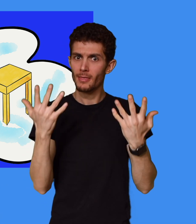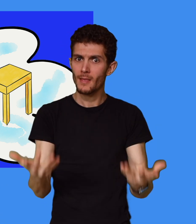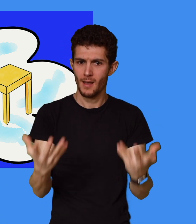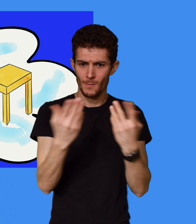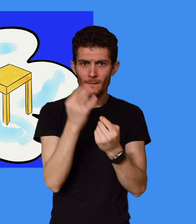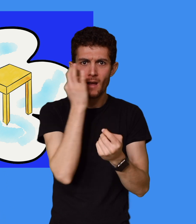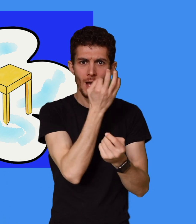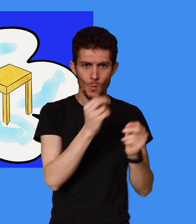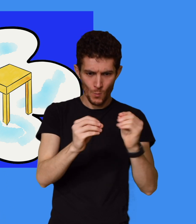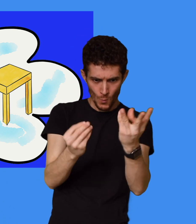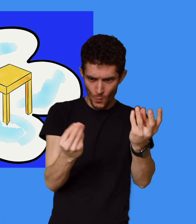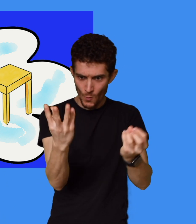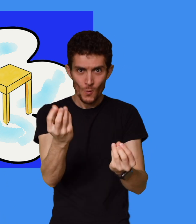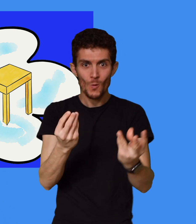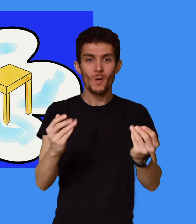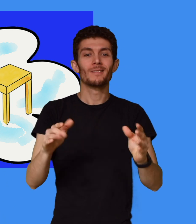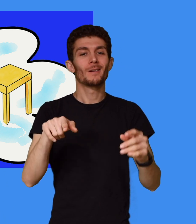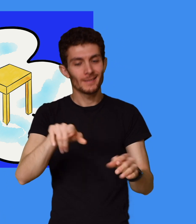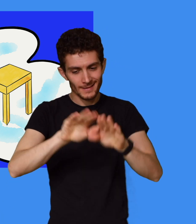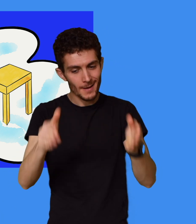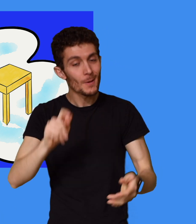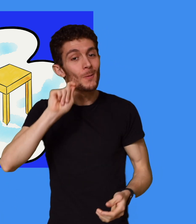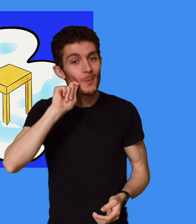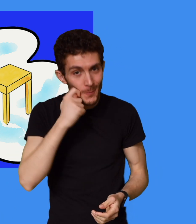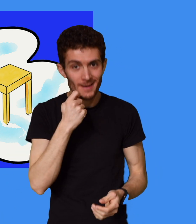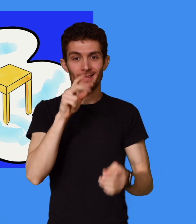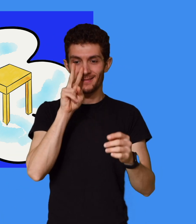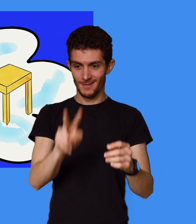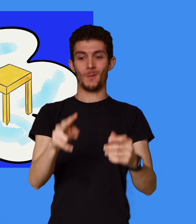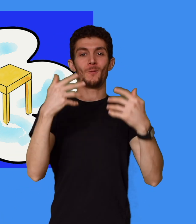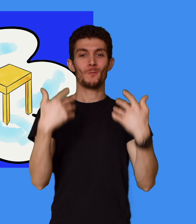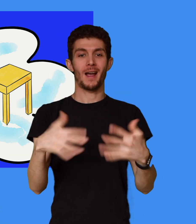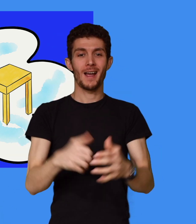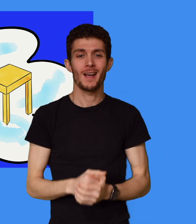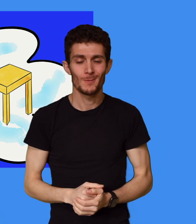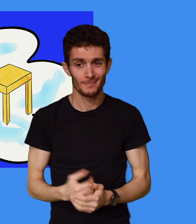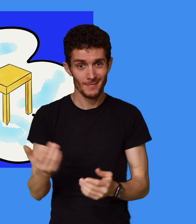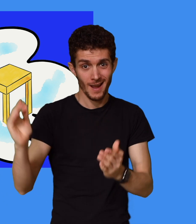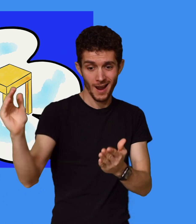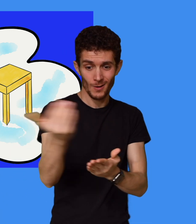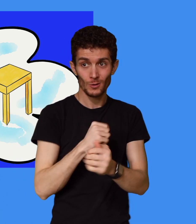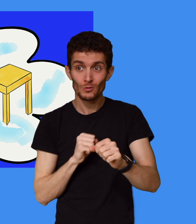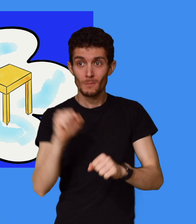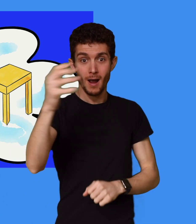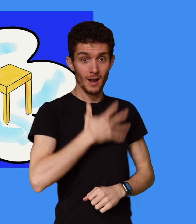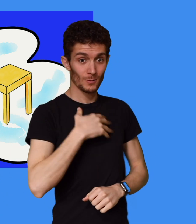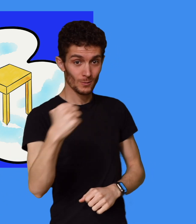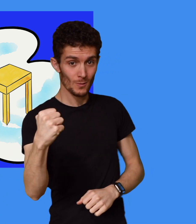and now I'm going to decorate it with flowers. Then this table will look even better. I'm